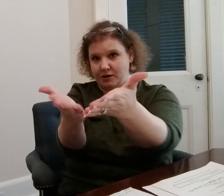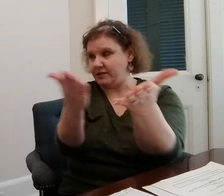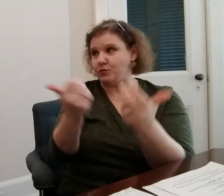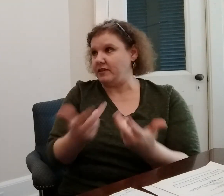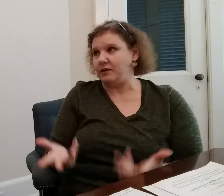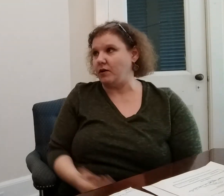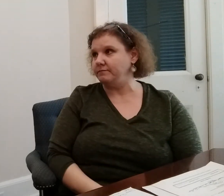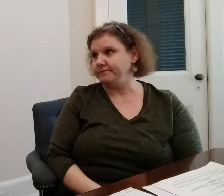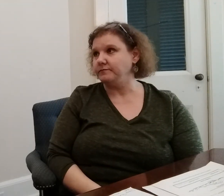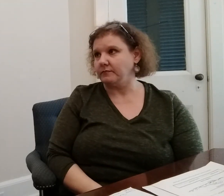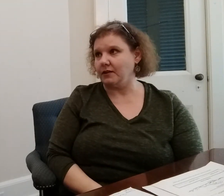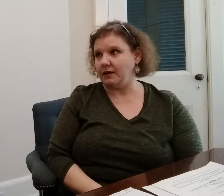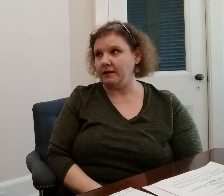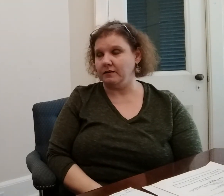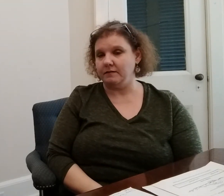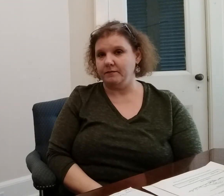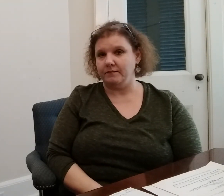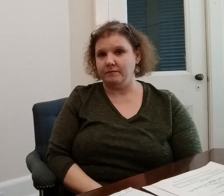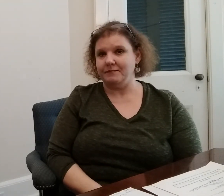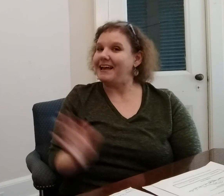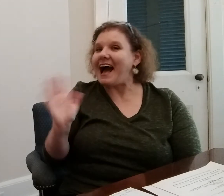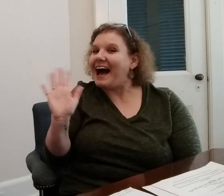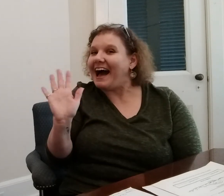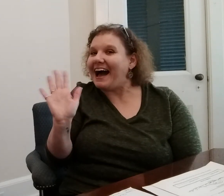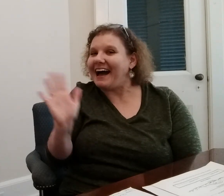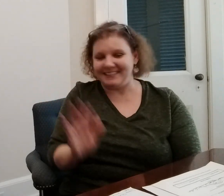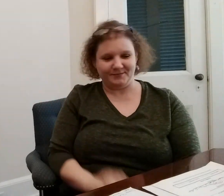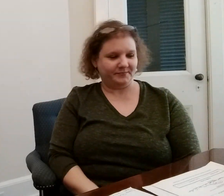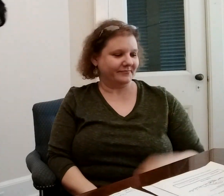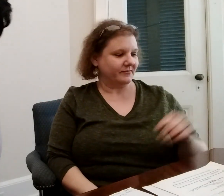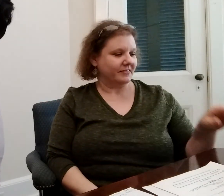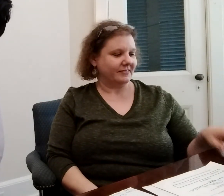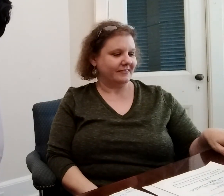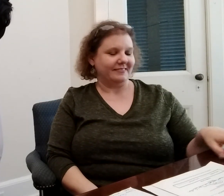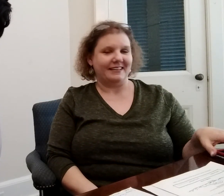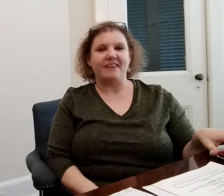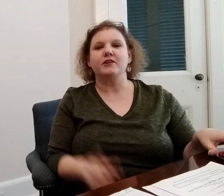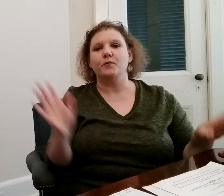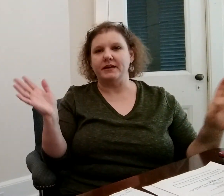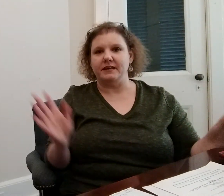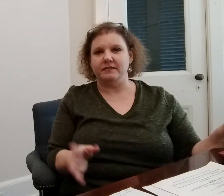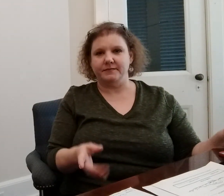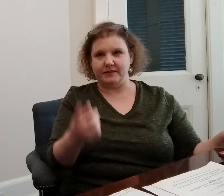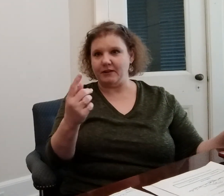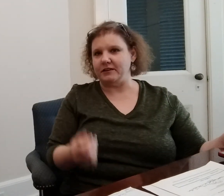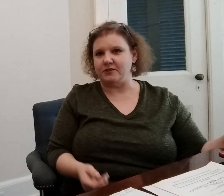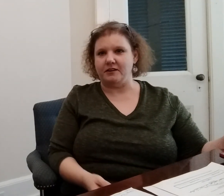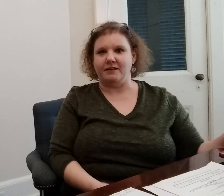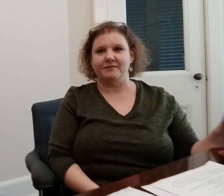share this with anyone okay okay i have to go pee